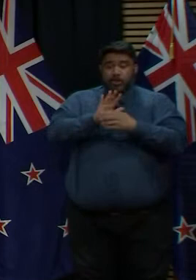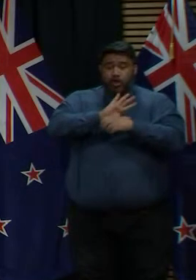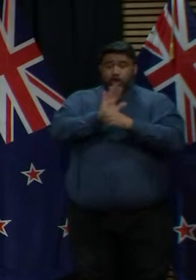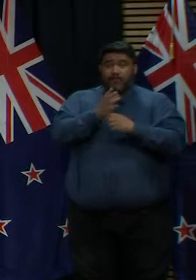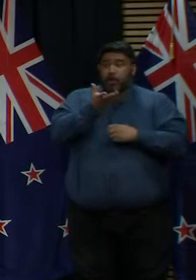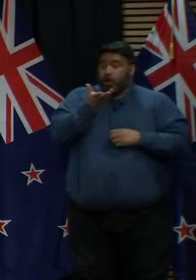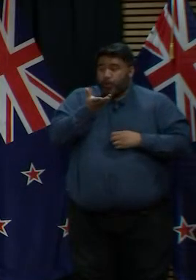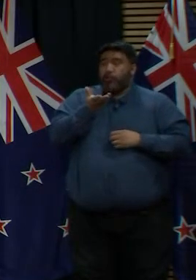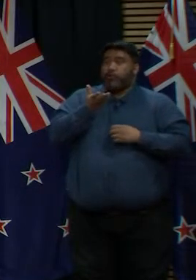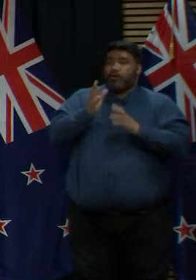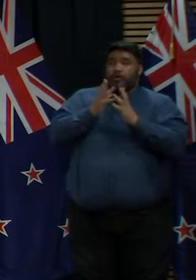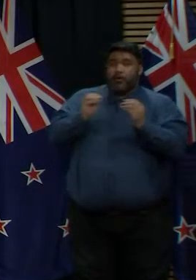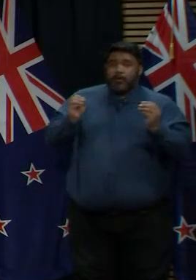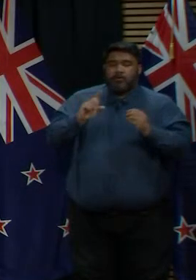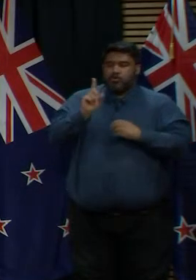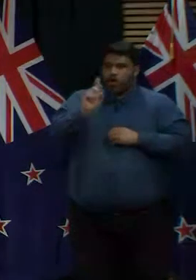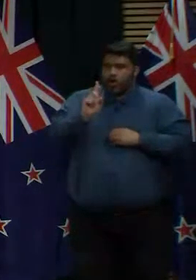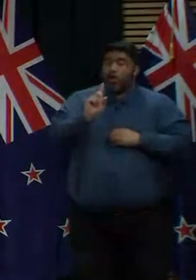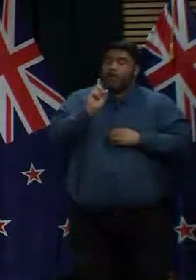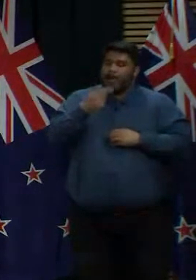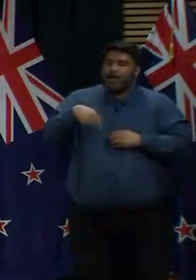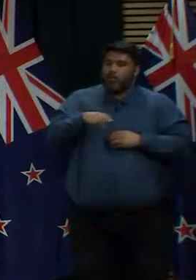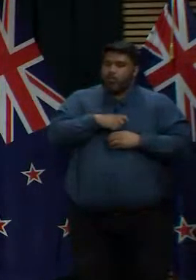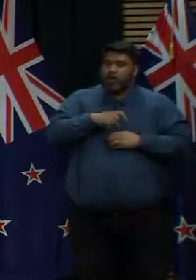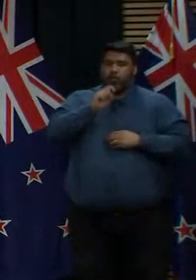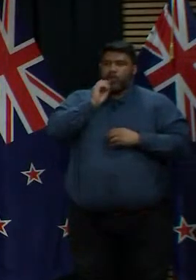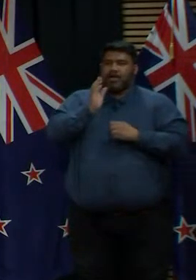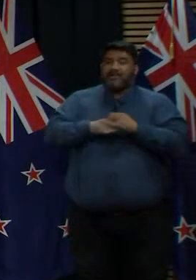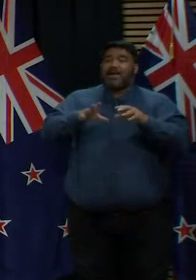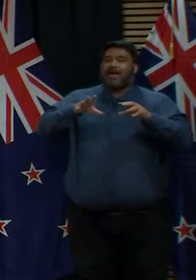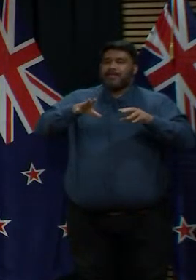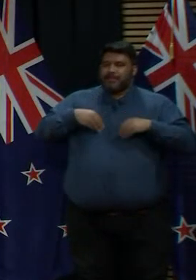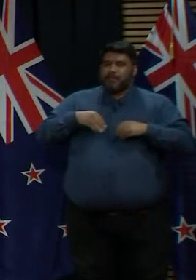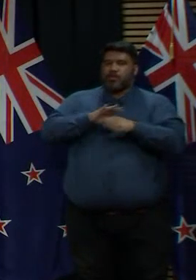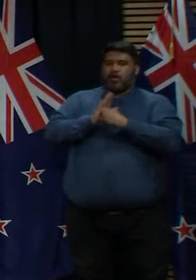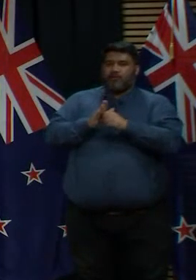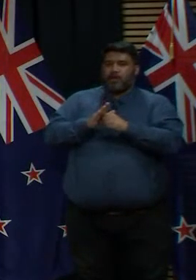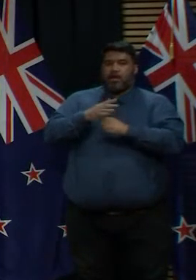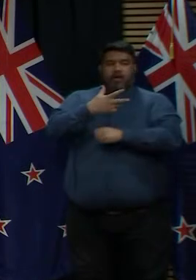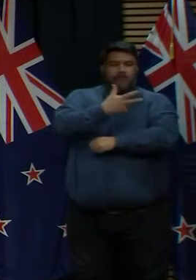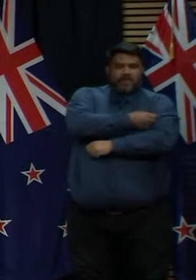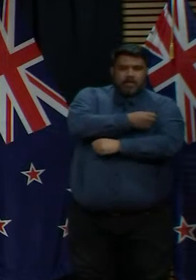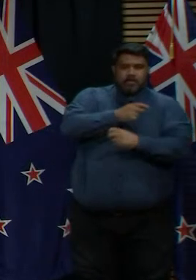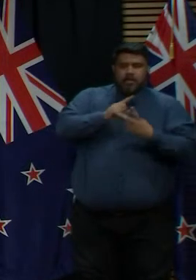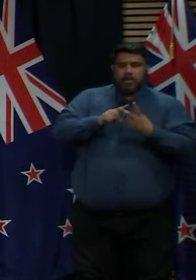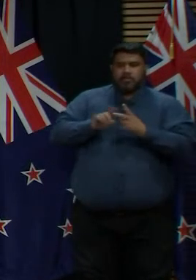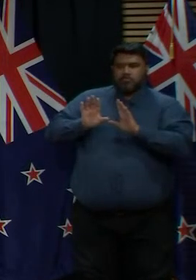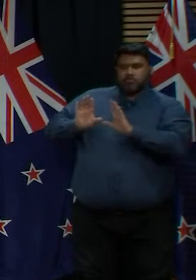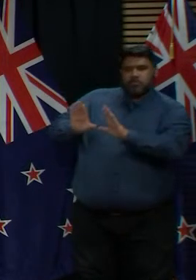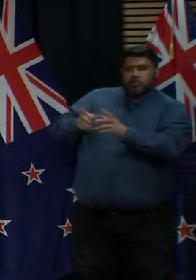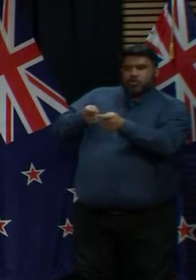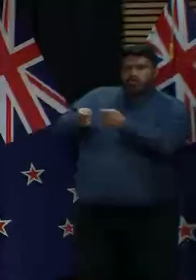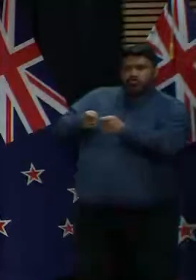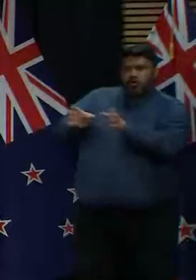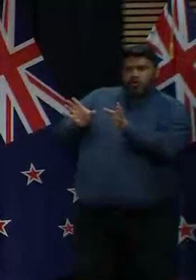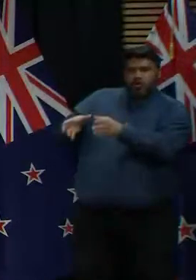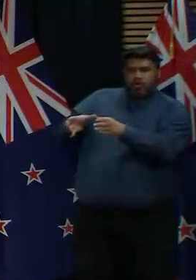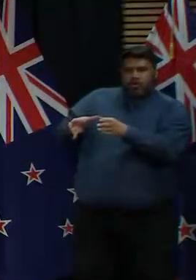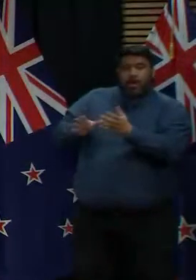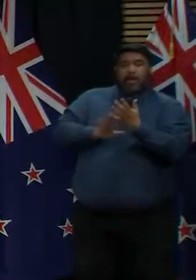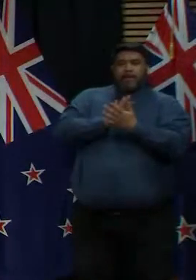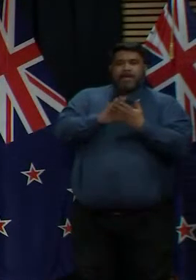0 tolerance for COVID. We can vaccinate, we can isolate, we can control it, and there